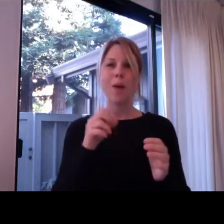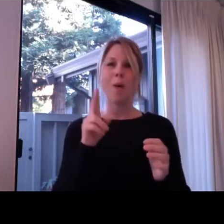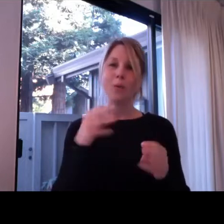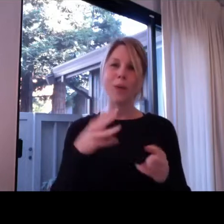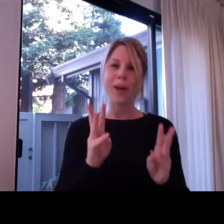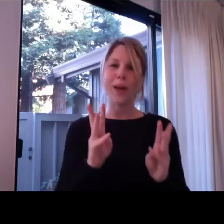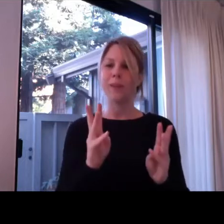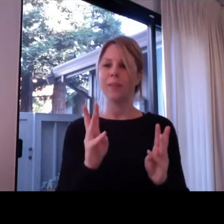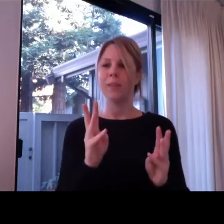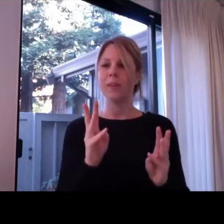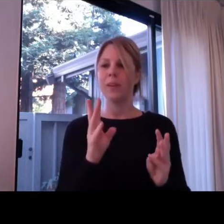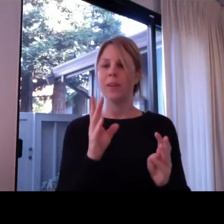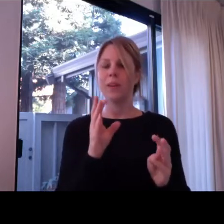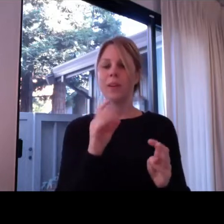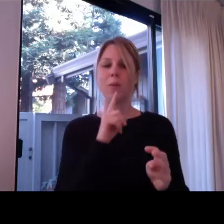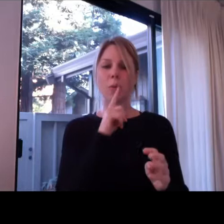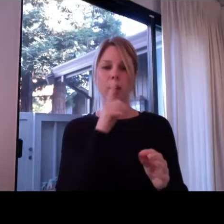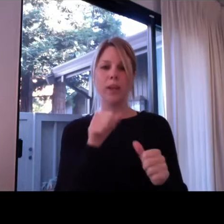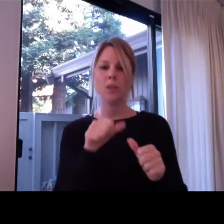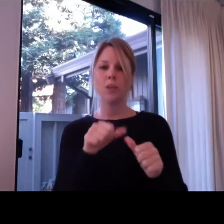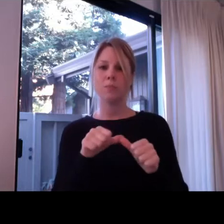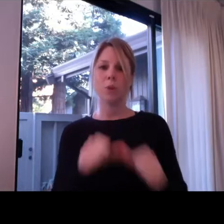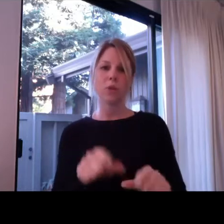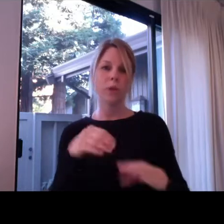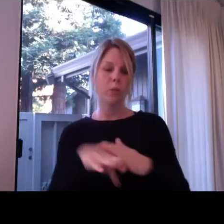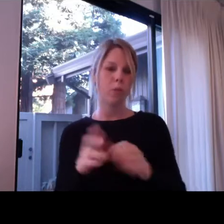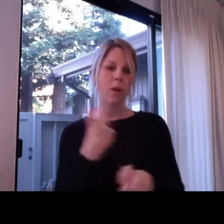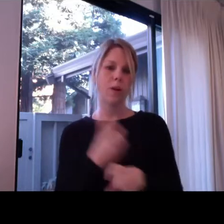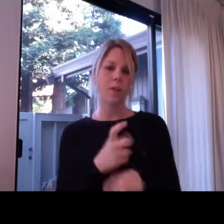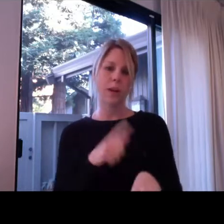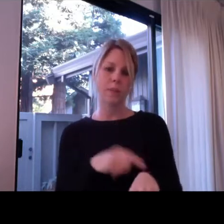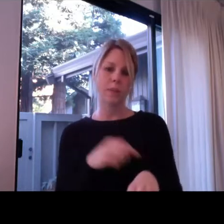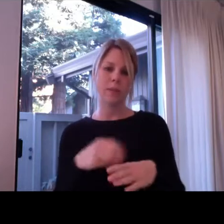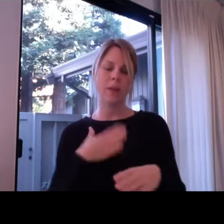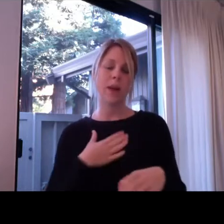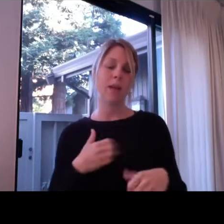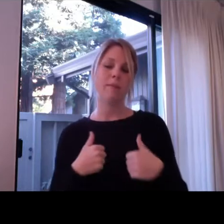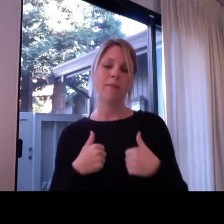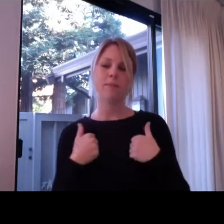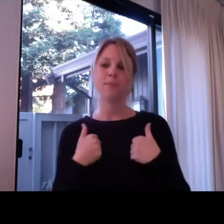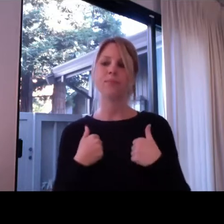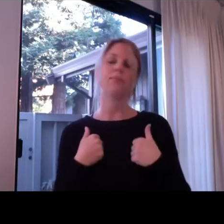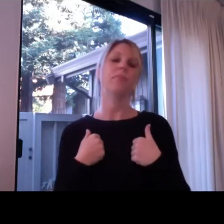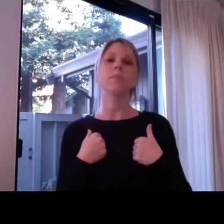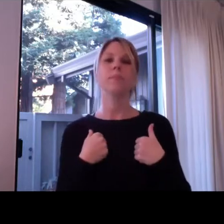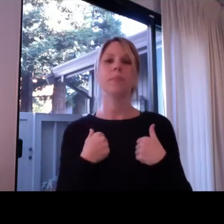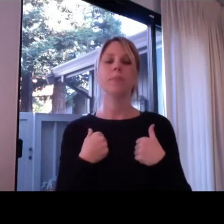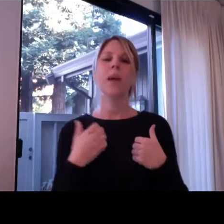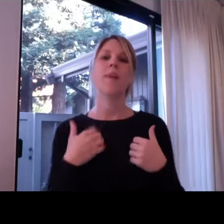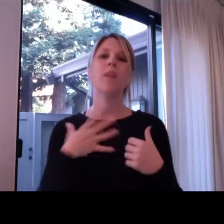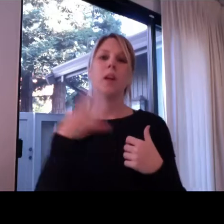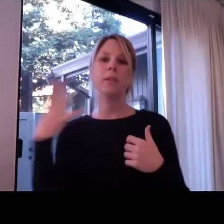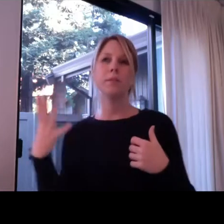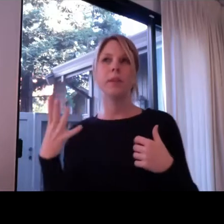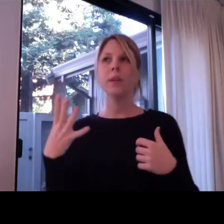my own way, and really just persevere through hard times in my life. I